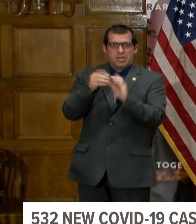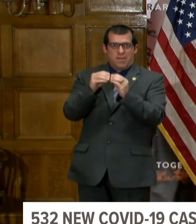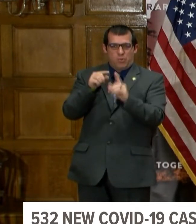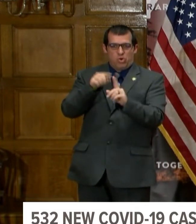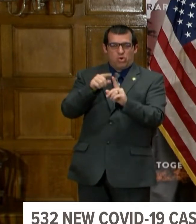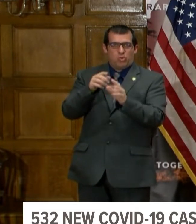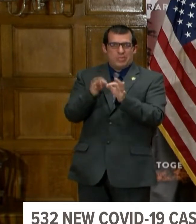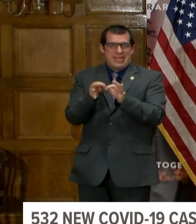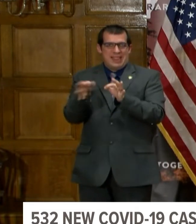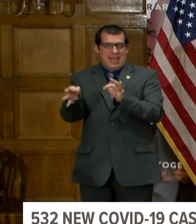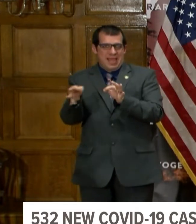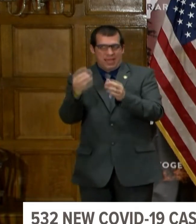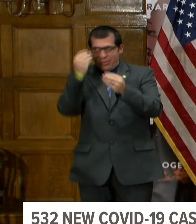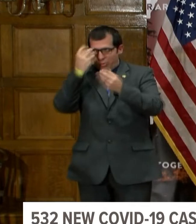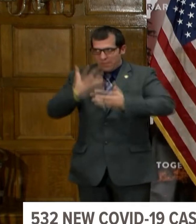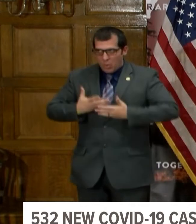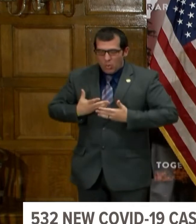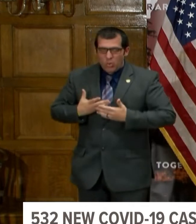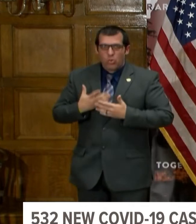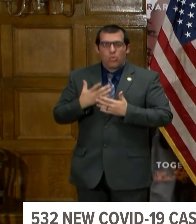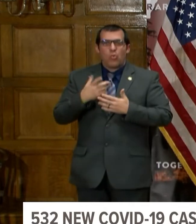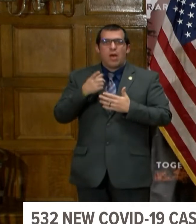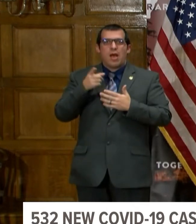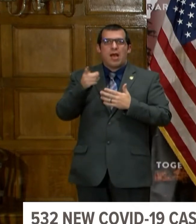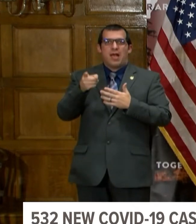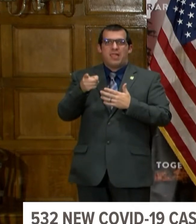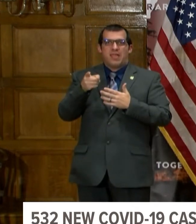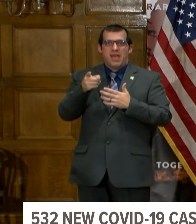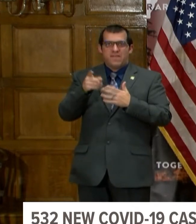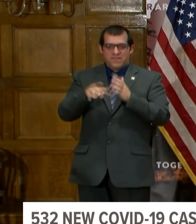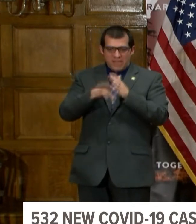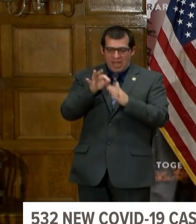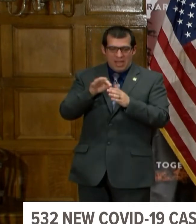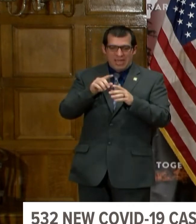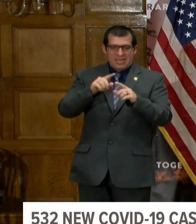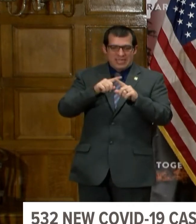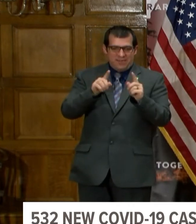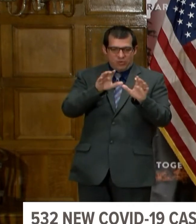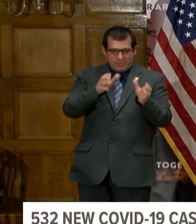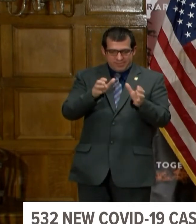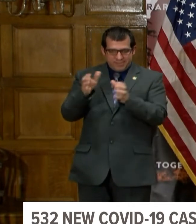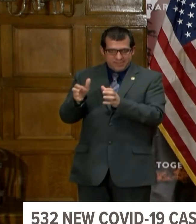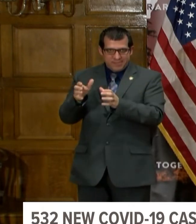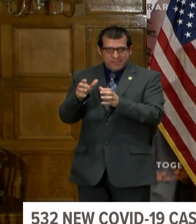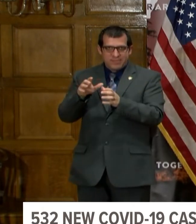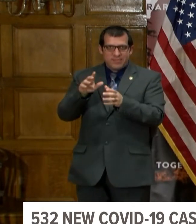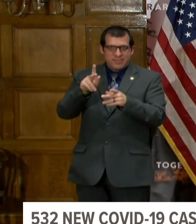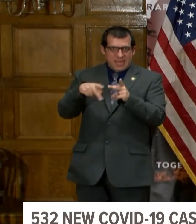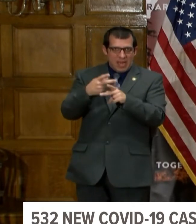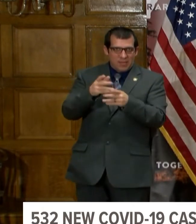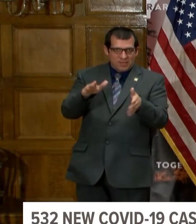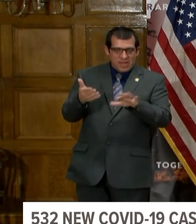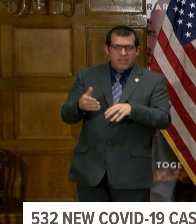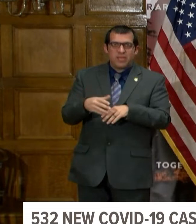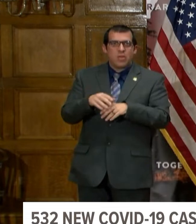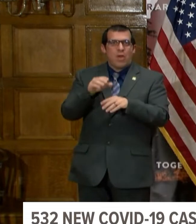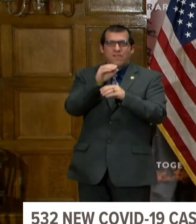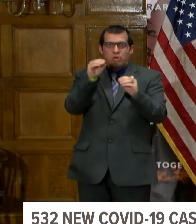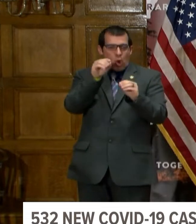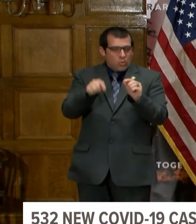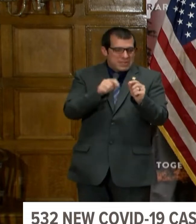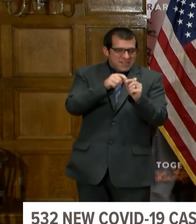reporting, and that was due to reclassification of the individual. We have no focal clusters with regard to nursing